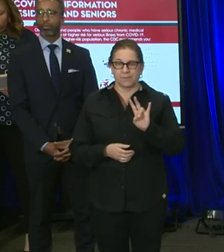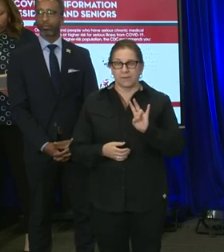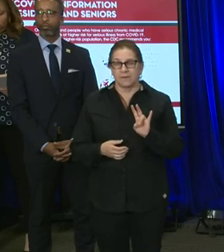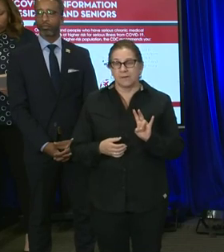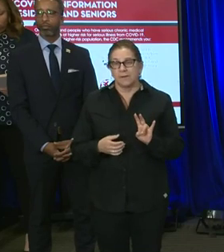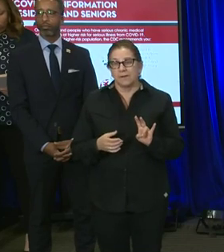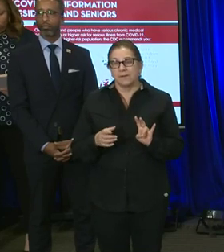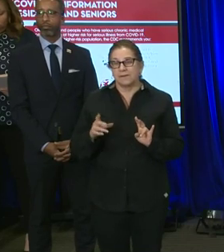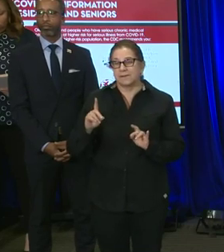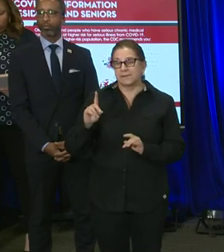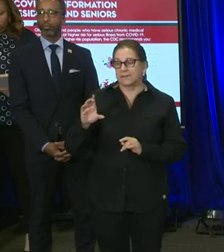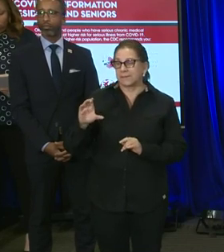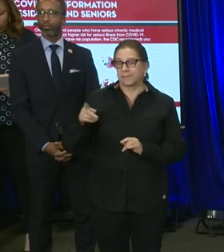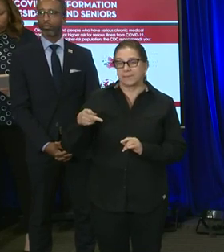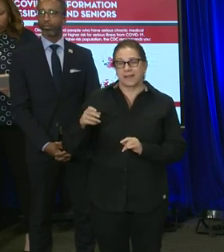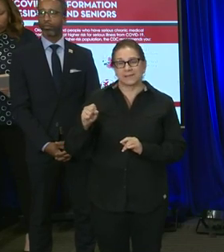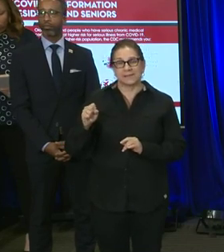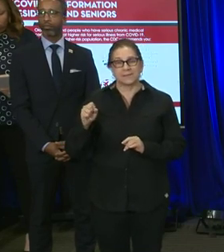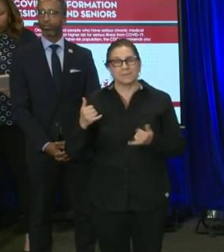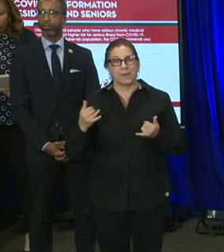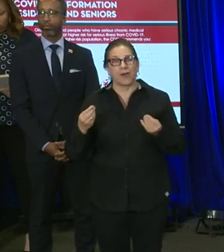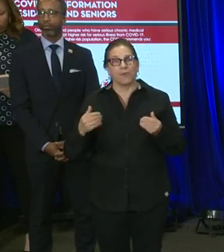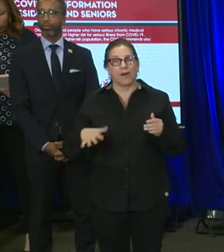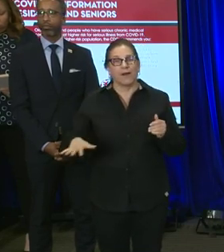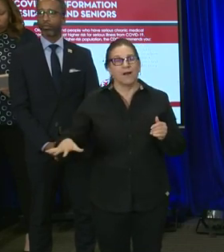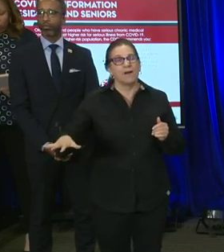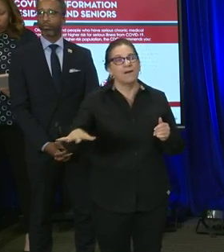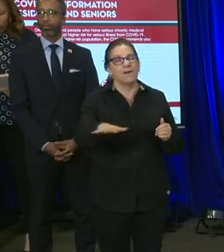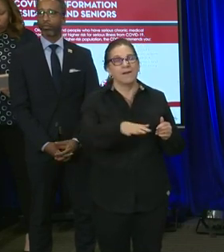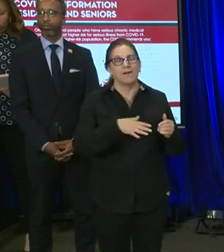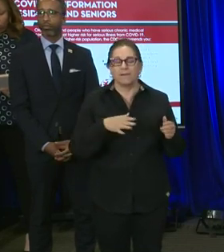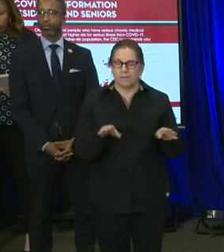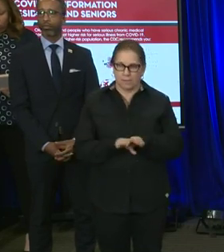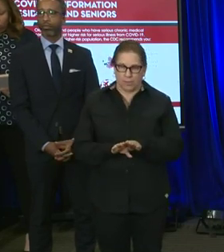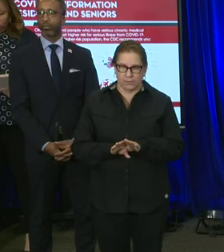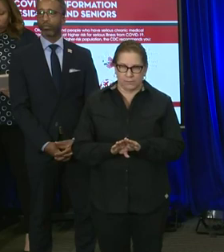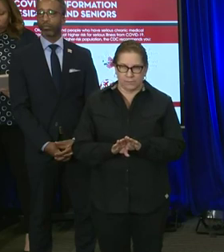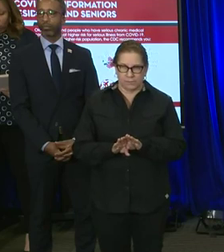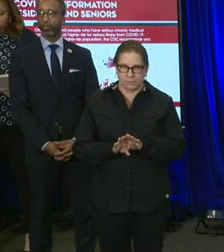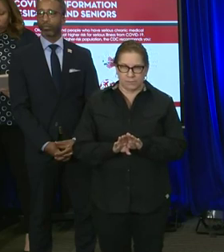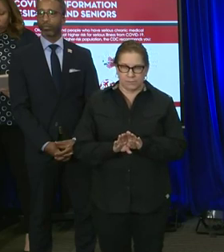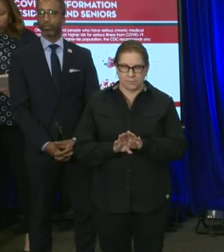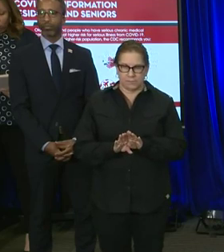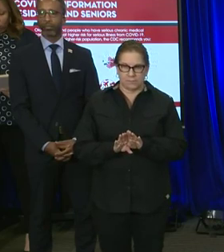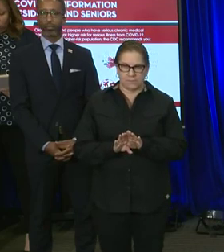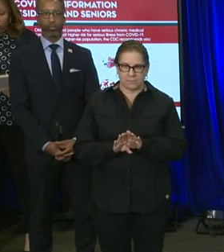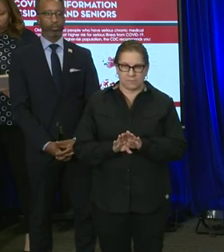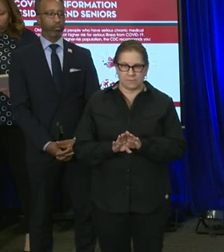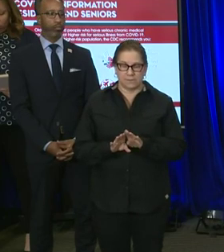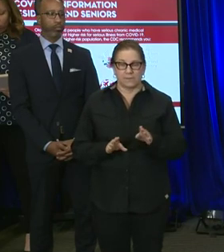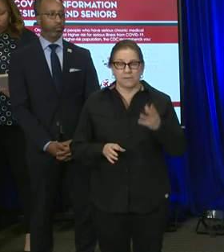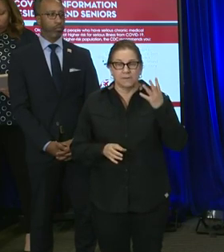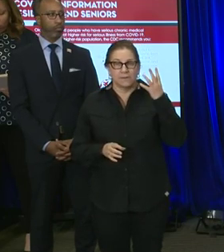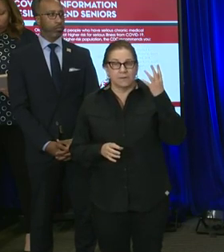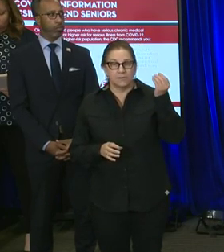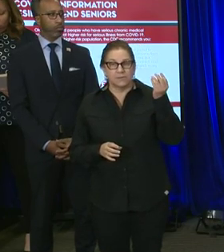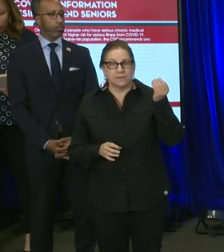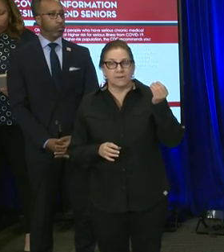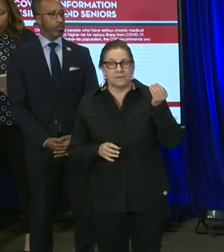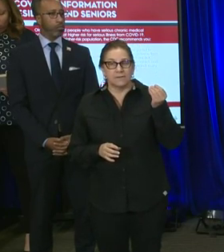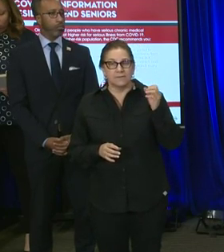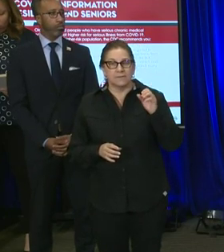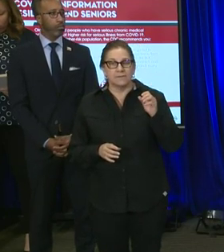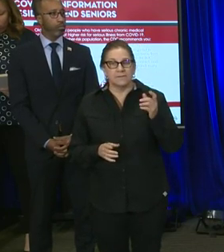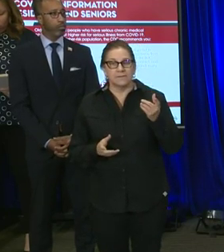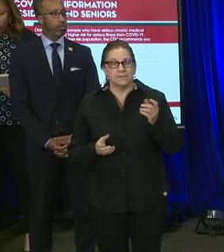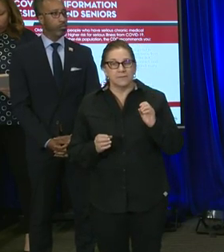be closed. The district's outdoor public spaces, including parks and fields that we cannot lock, will of course remain